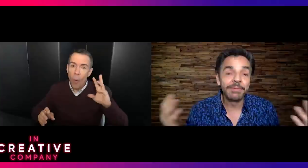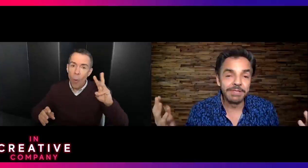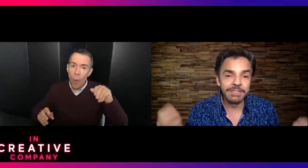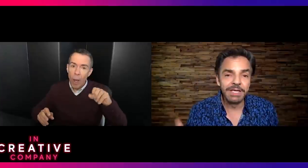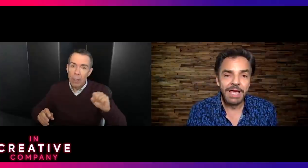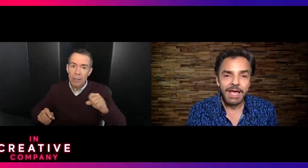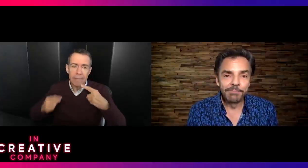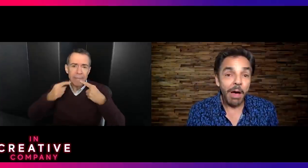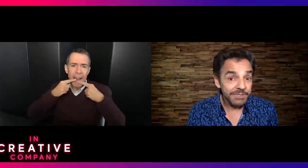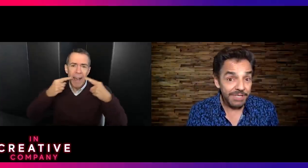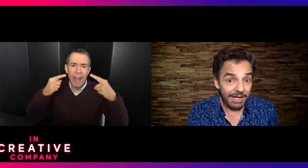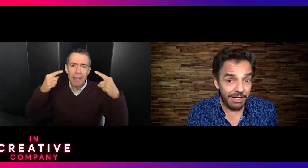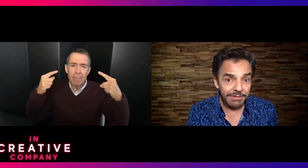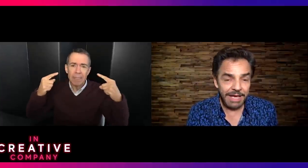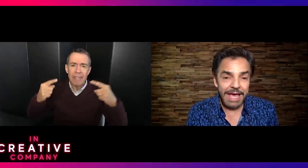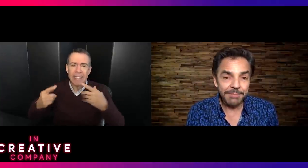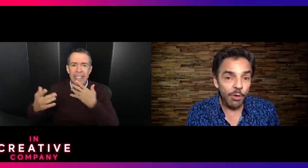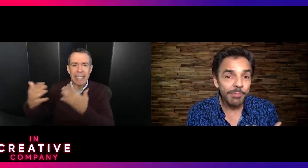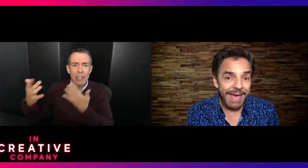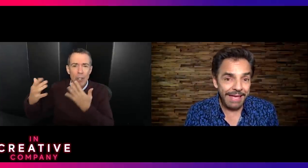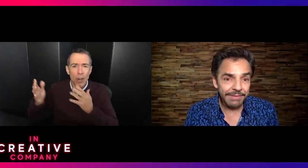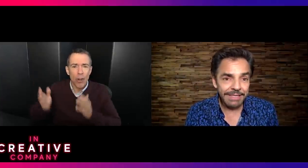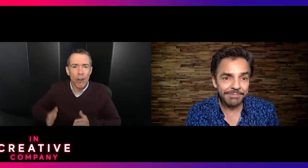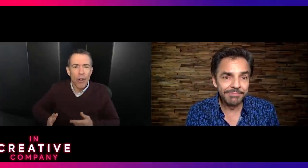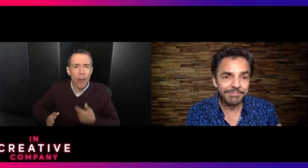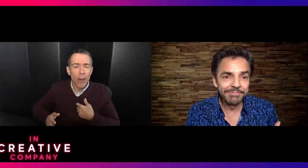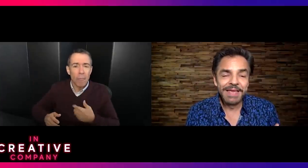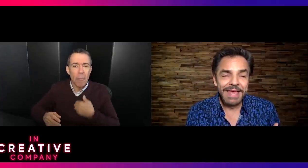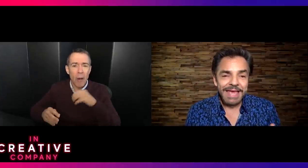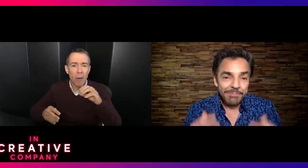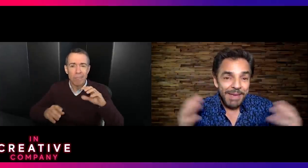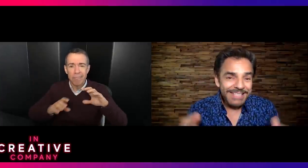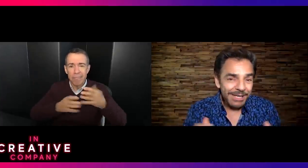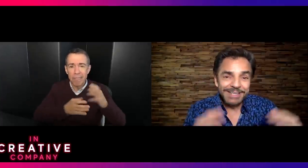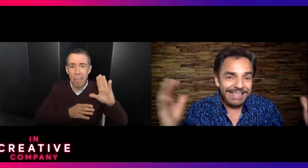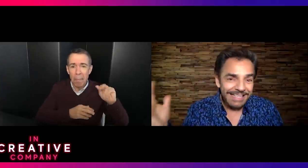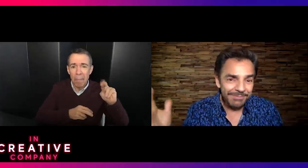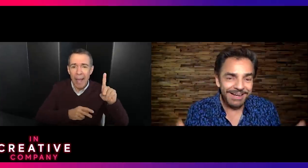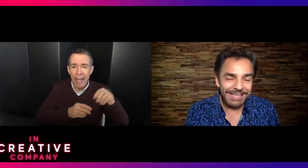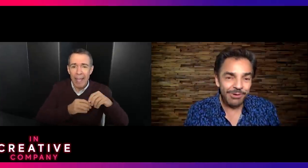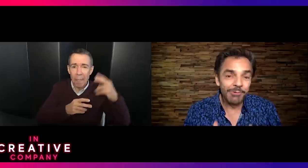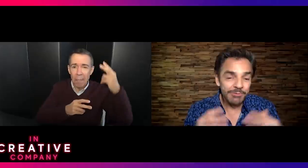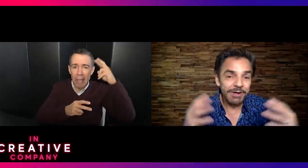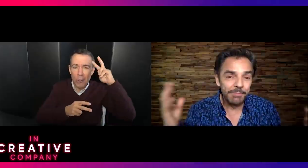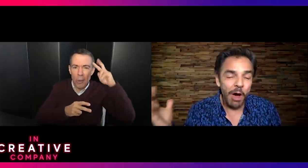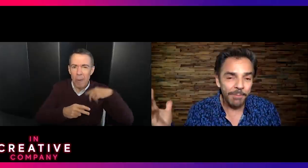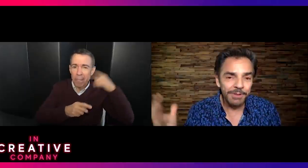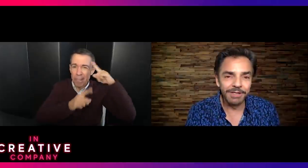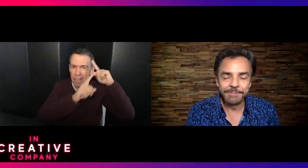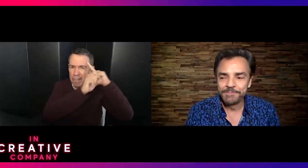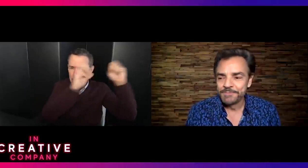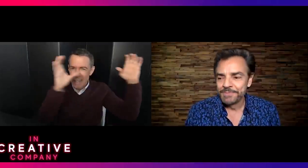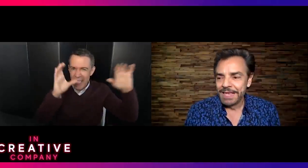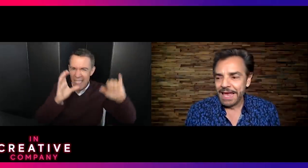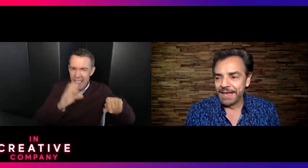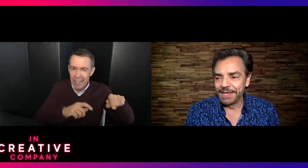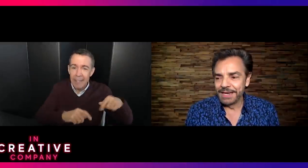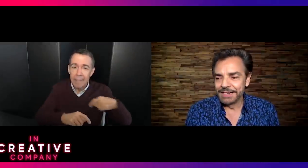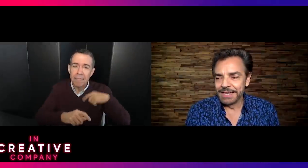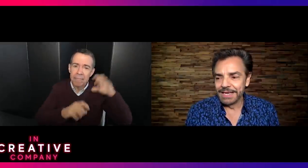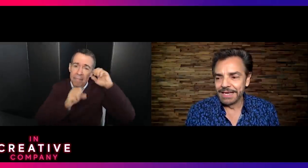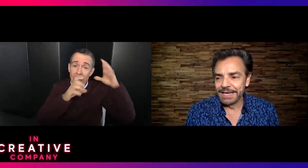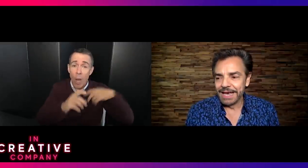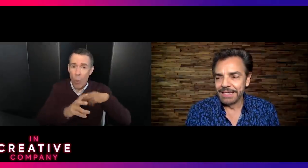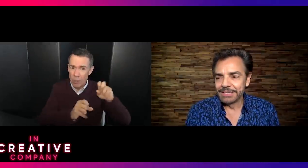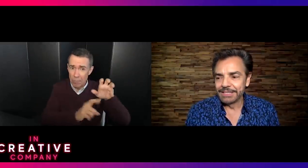very famous pop singer. I had my own band in Mexico and Latin America, so I was very popular. And